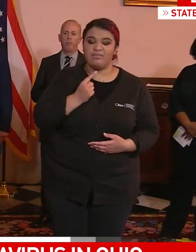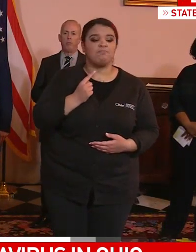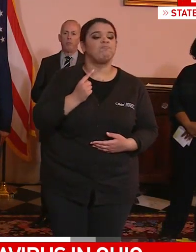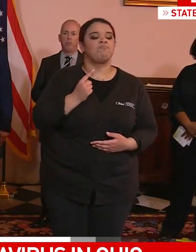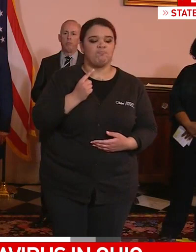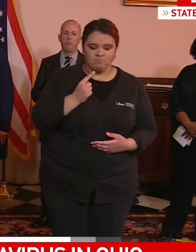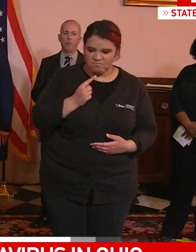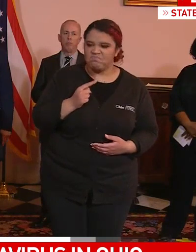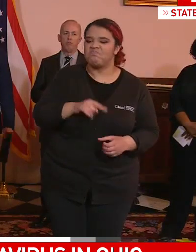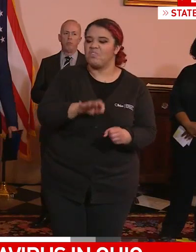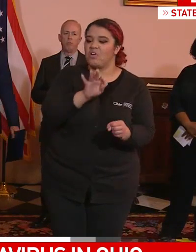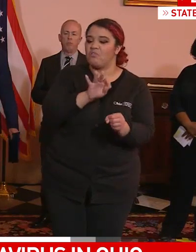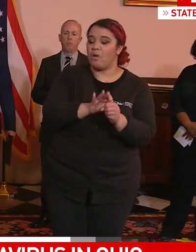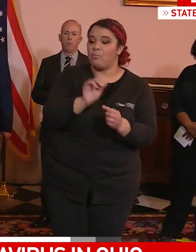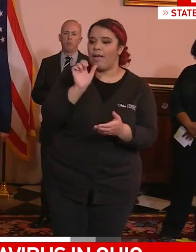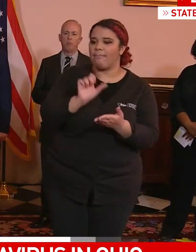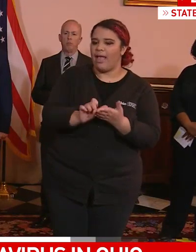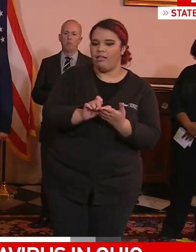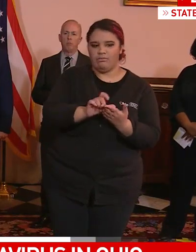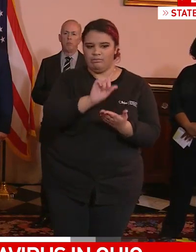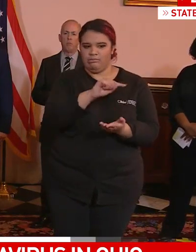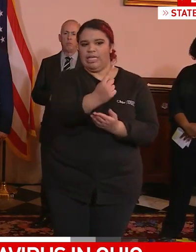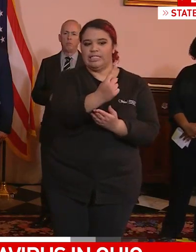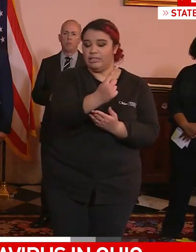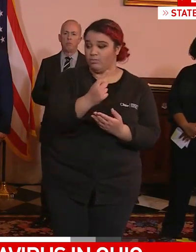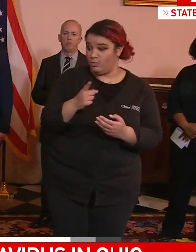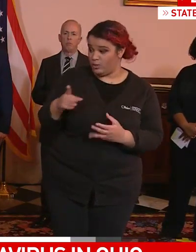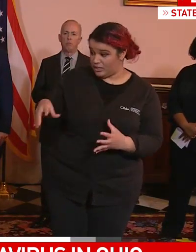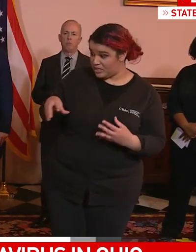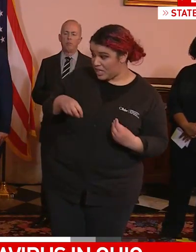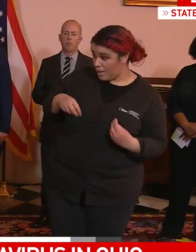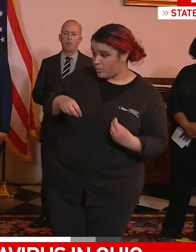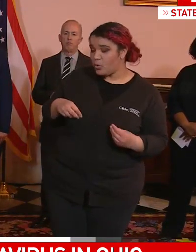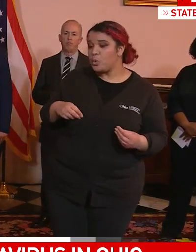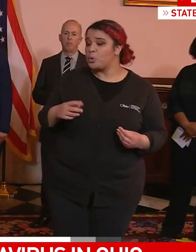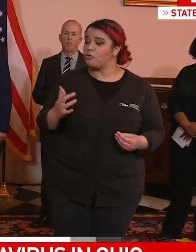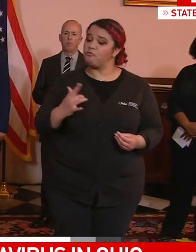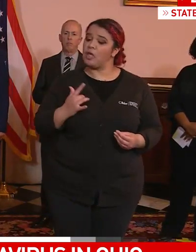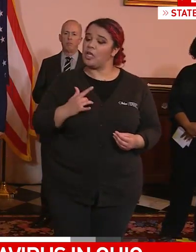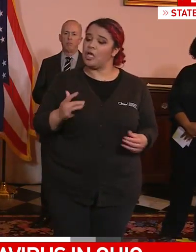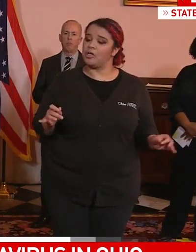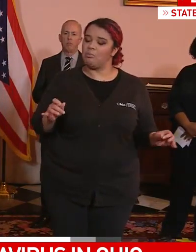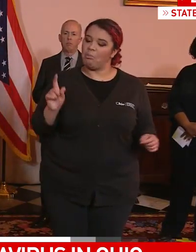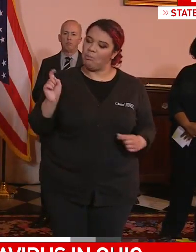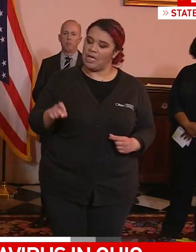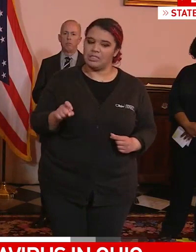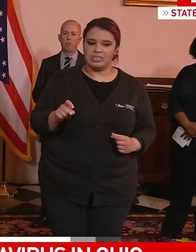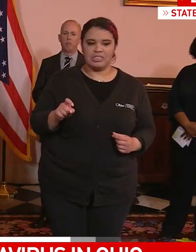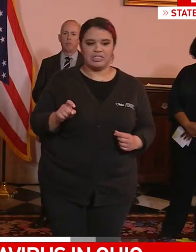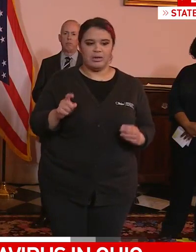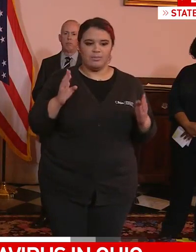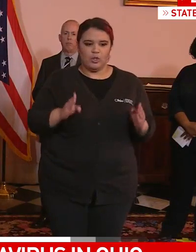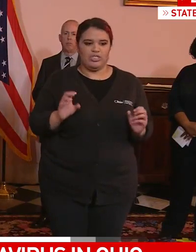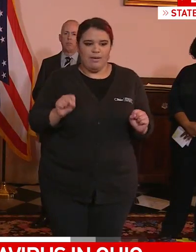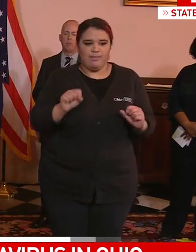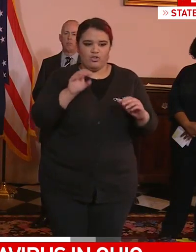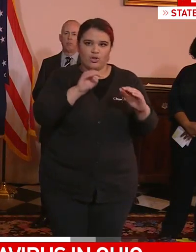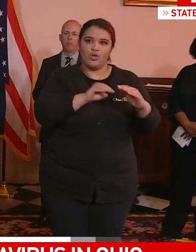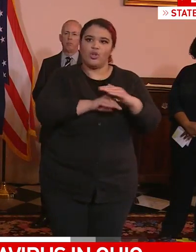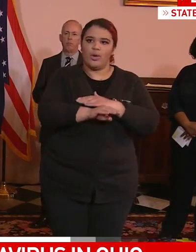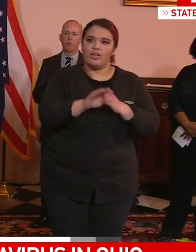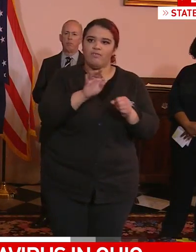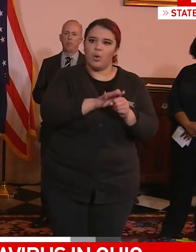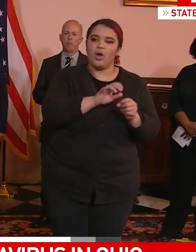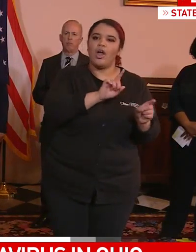only. Do you think that would be an option for you, or do you feel that there has to be some kind of in-person voting day? Look, and I want to follow